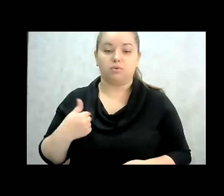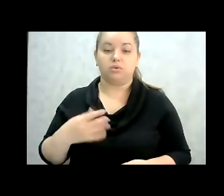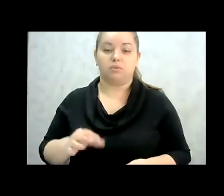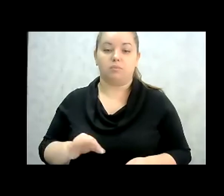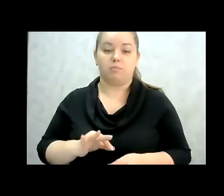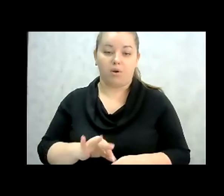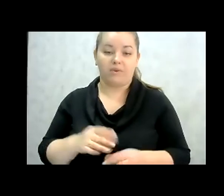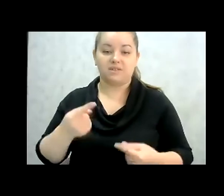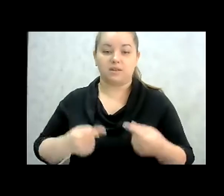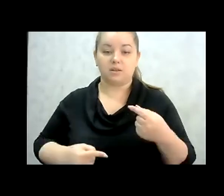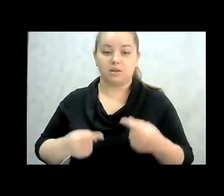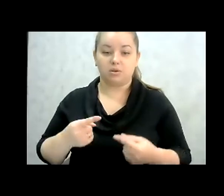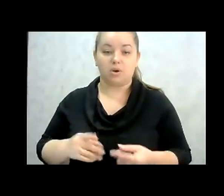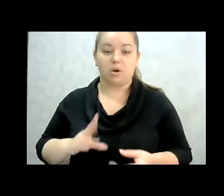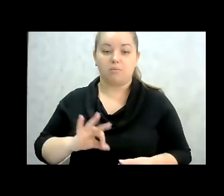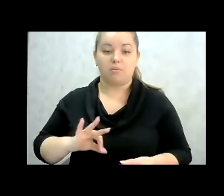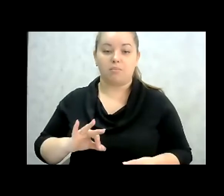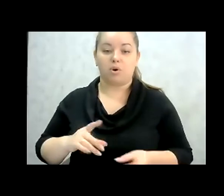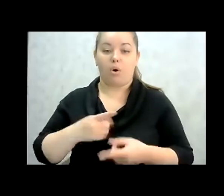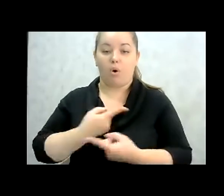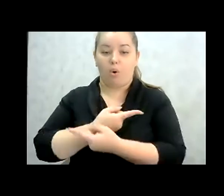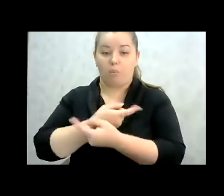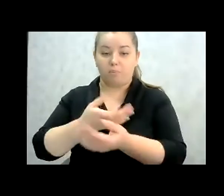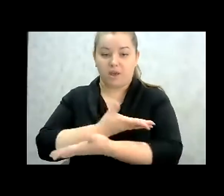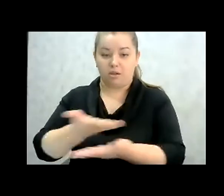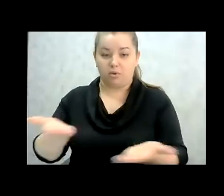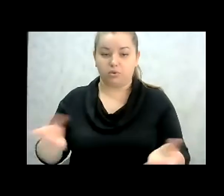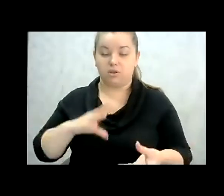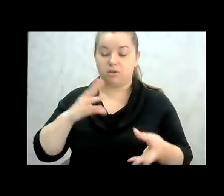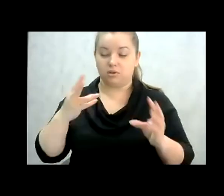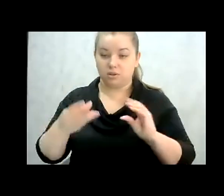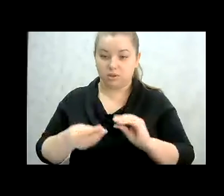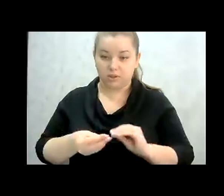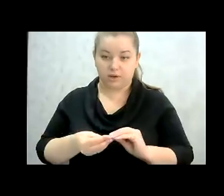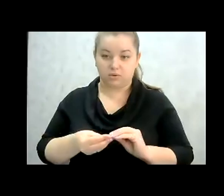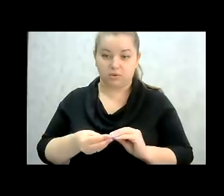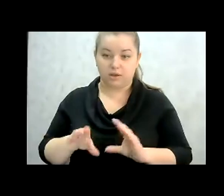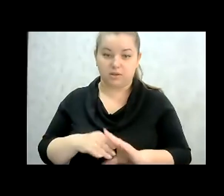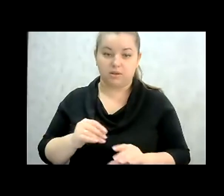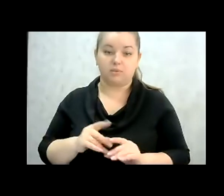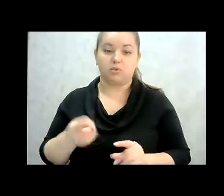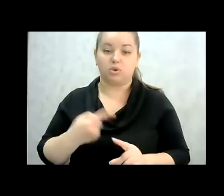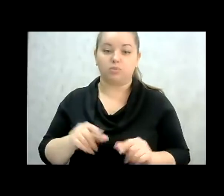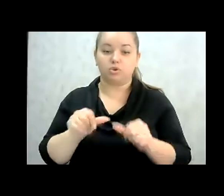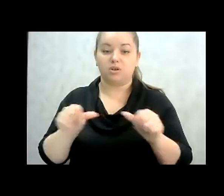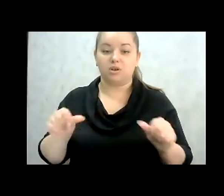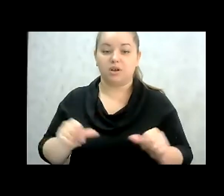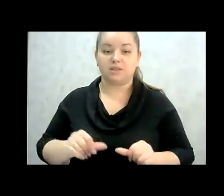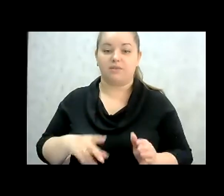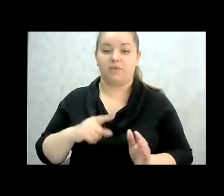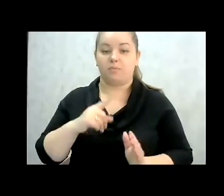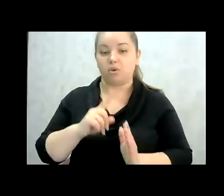held regarding publication of the election results, because this is what